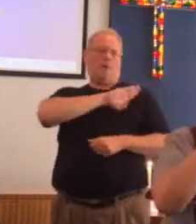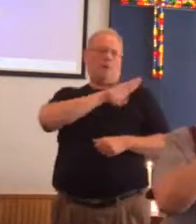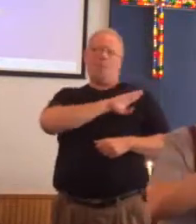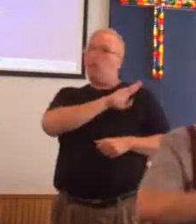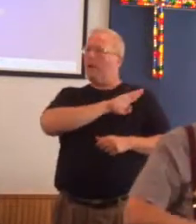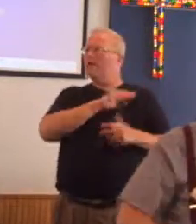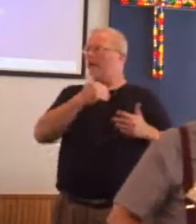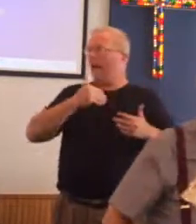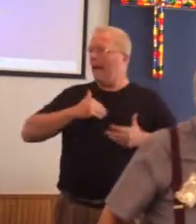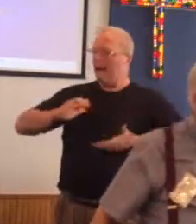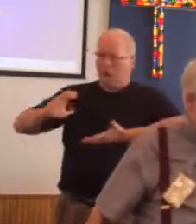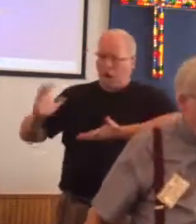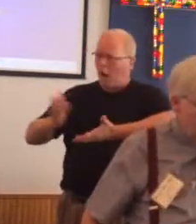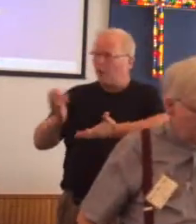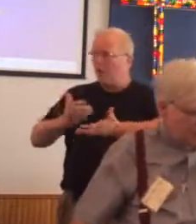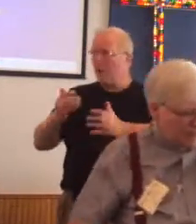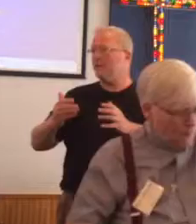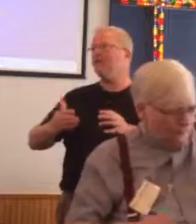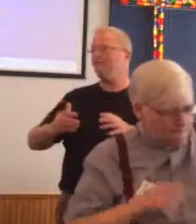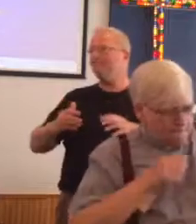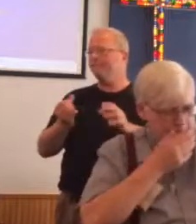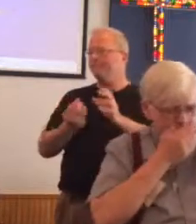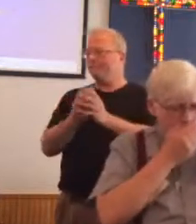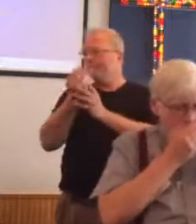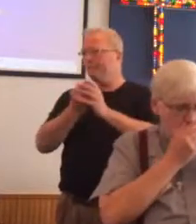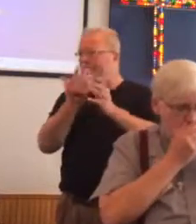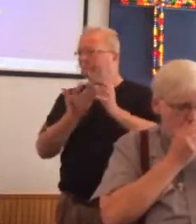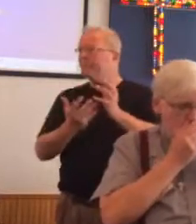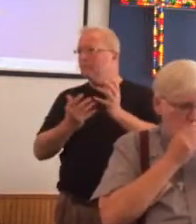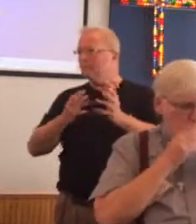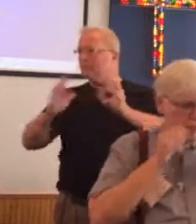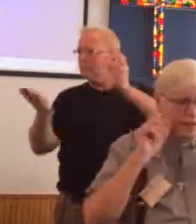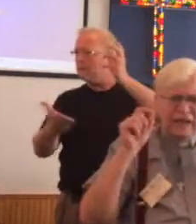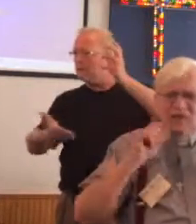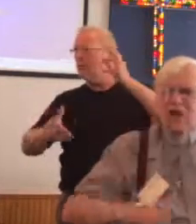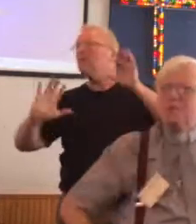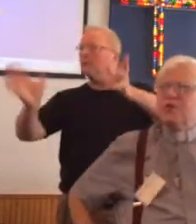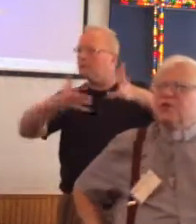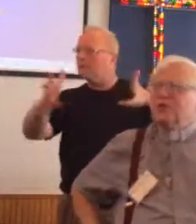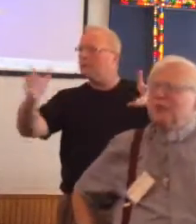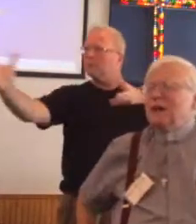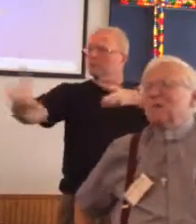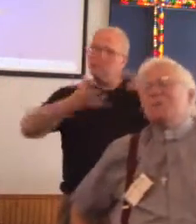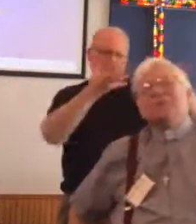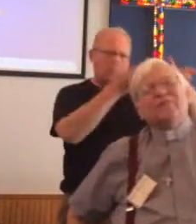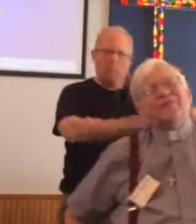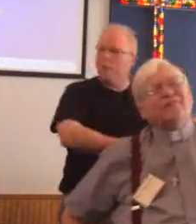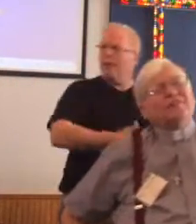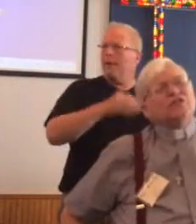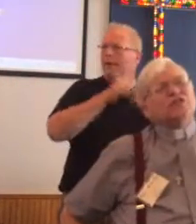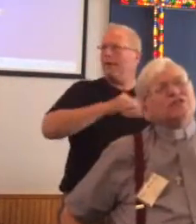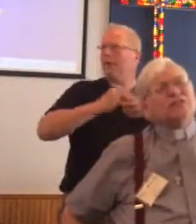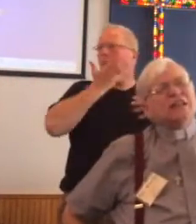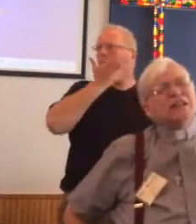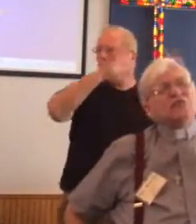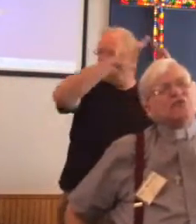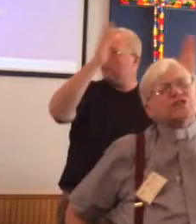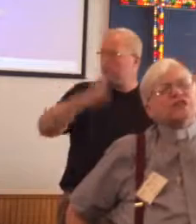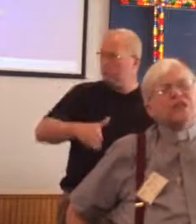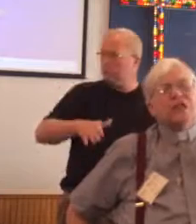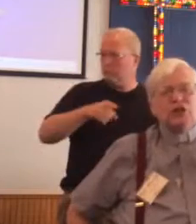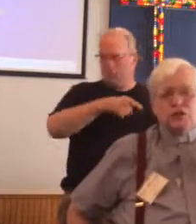Ruth went and lay with him. Now, the King James Version of the Bible uses